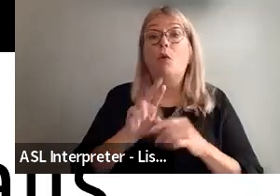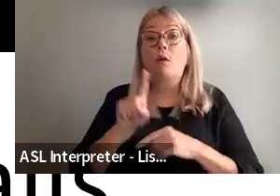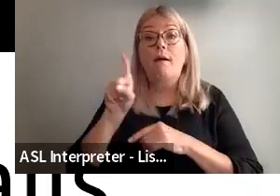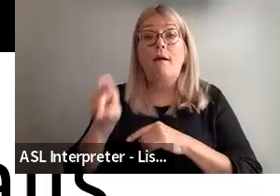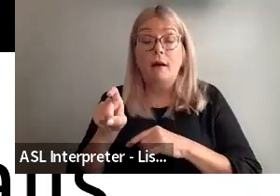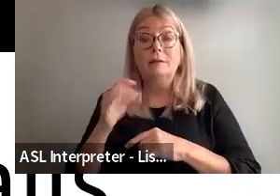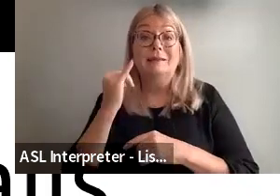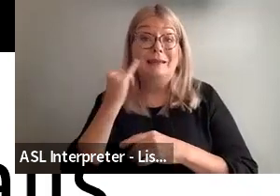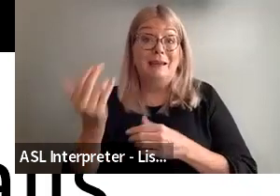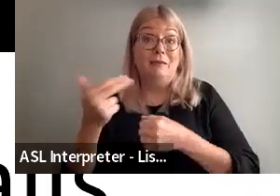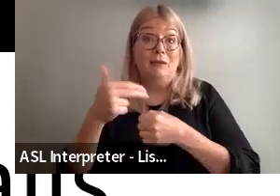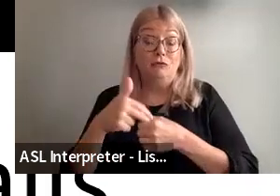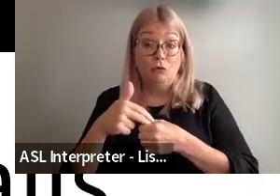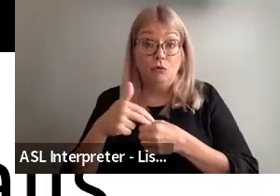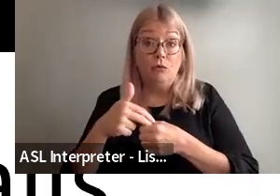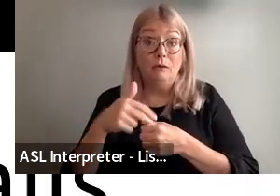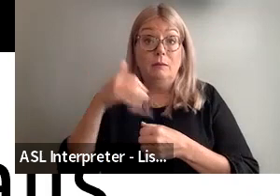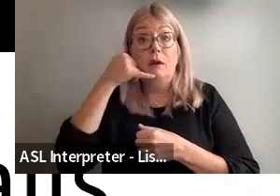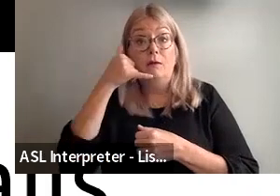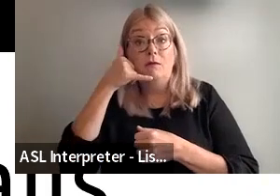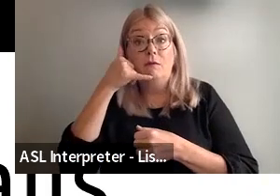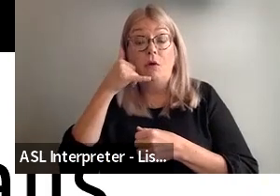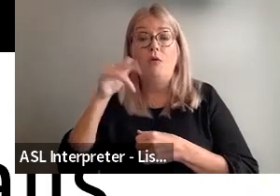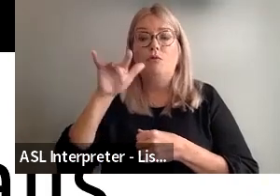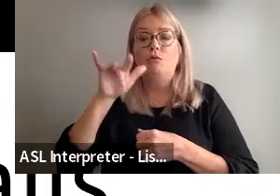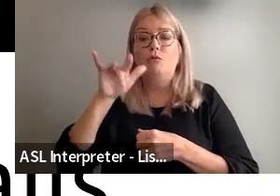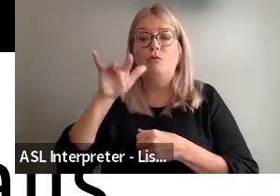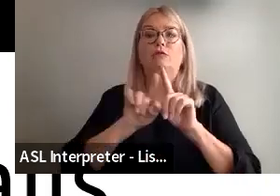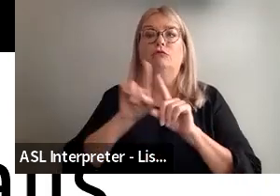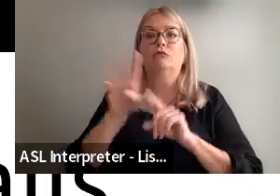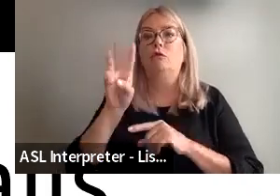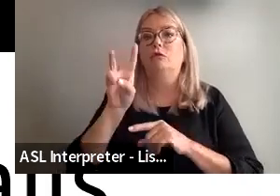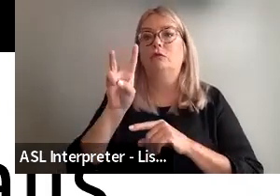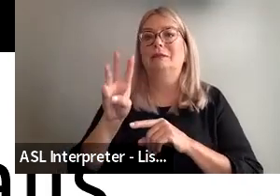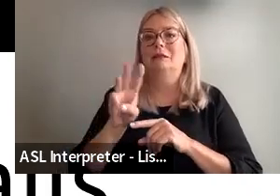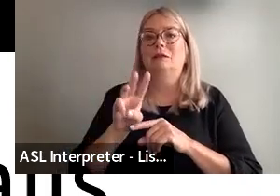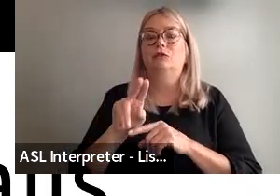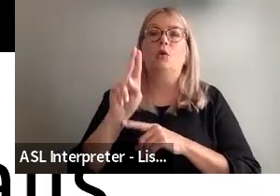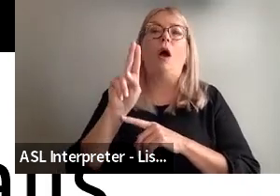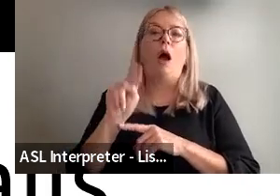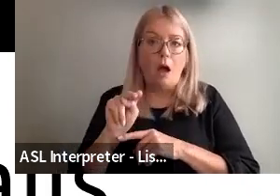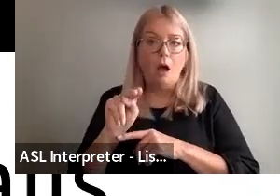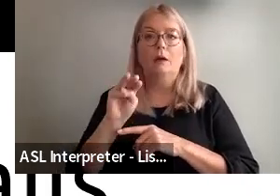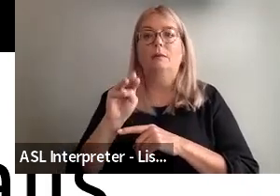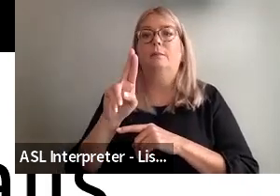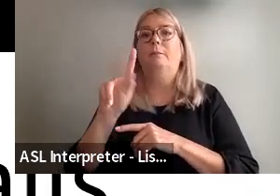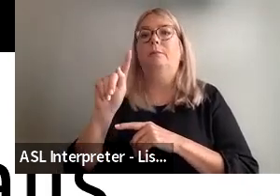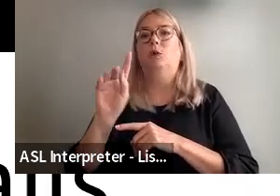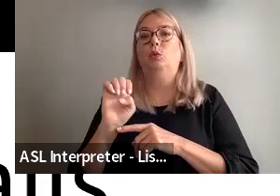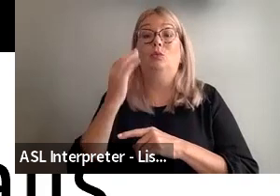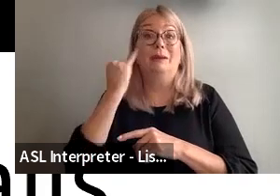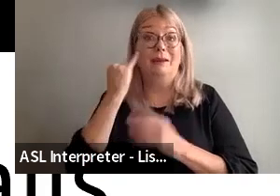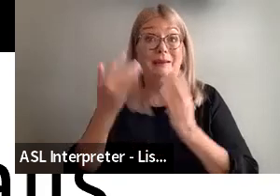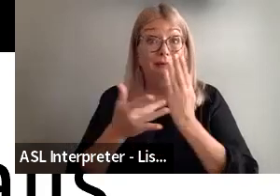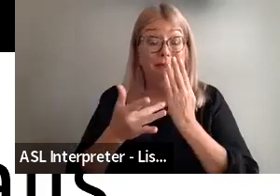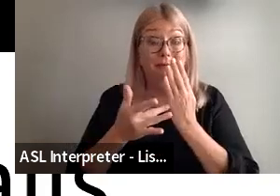phone, please press *6 to unmute yourself when you're called on. If technical difficulties prevent you from participating